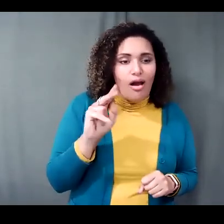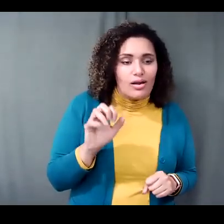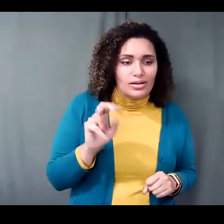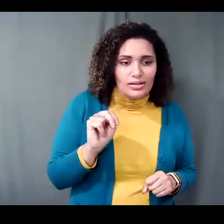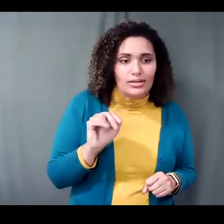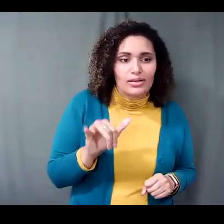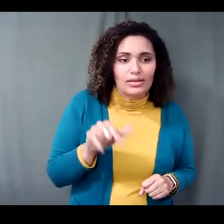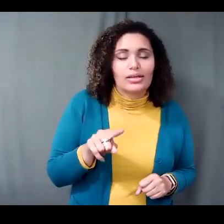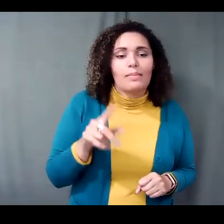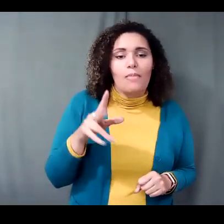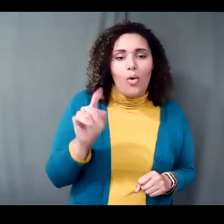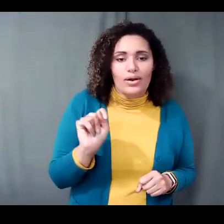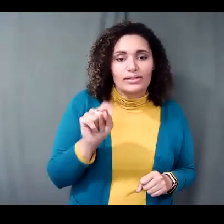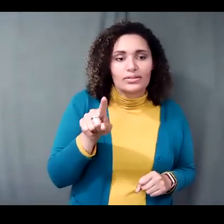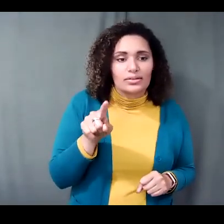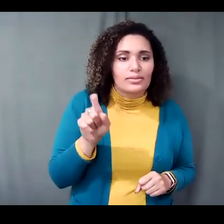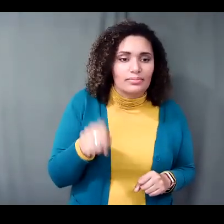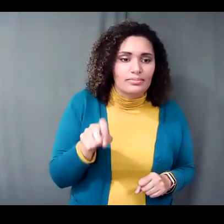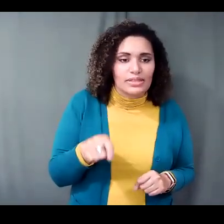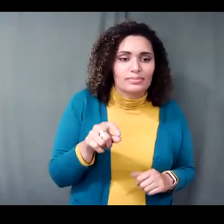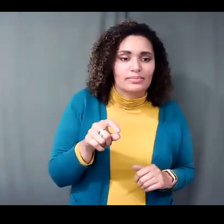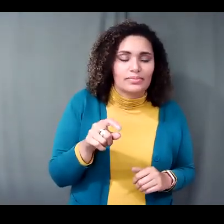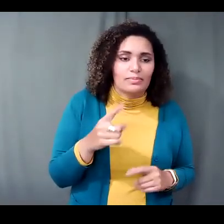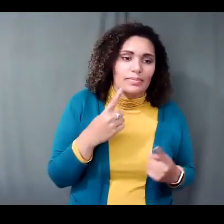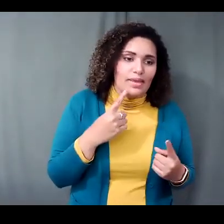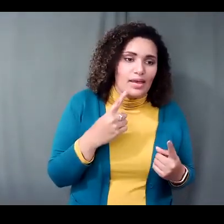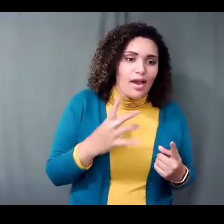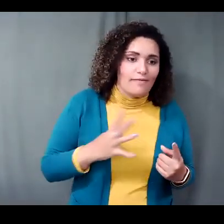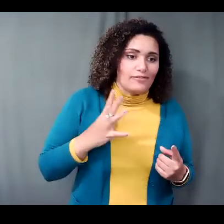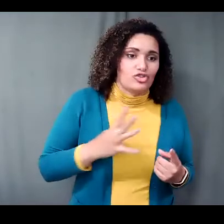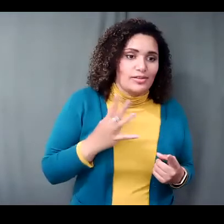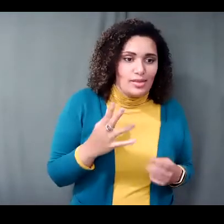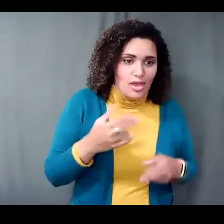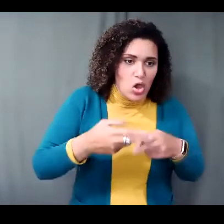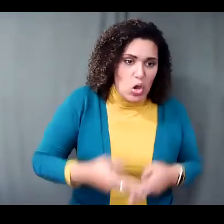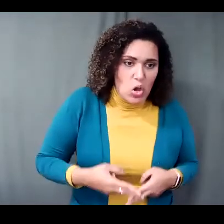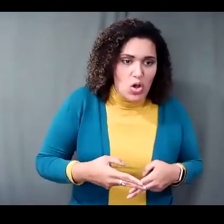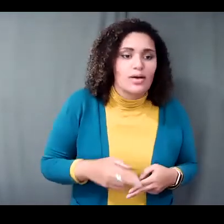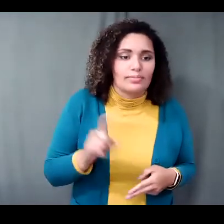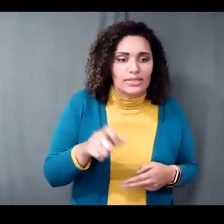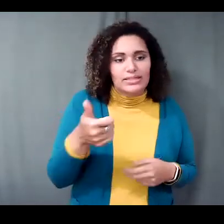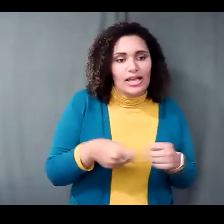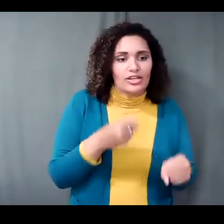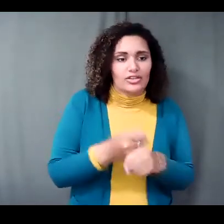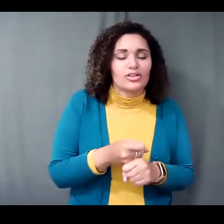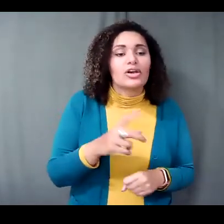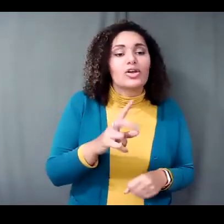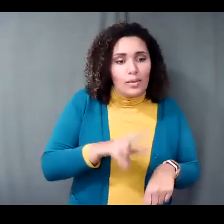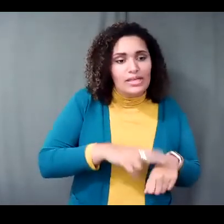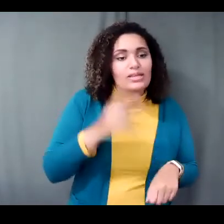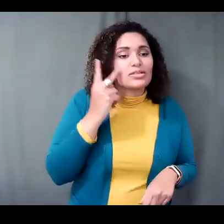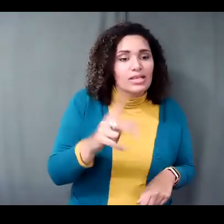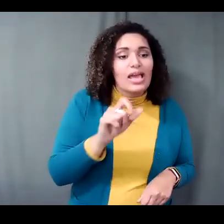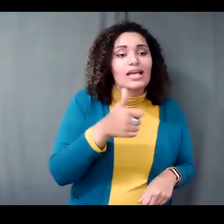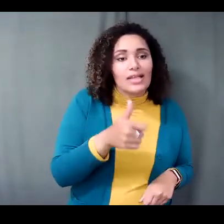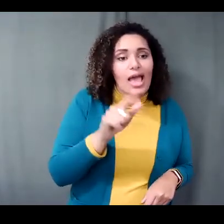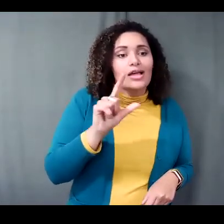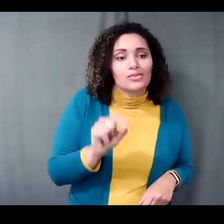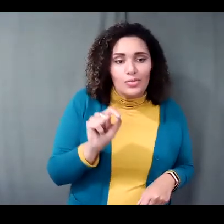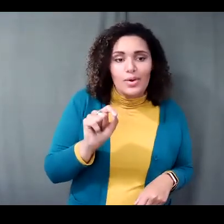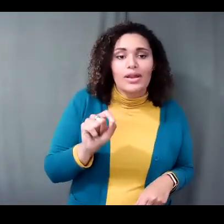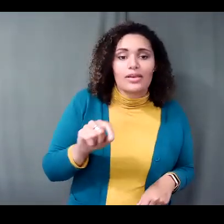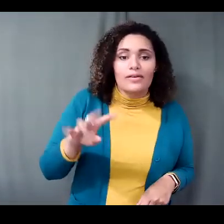of not only like wine flavors from the grapes, but you're also getting some of the juice